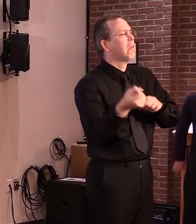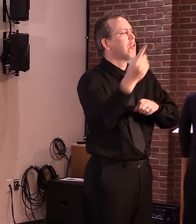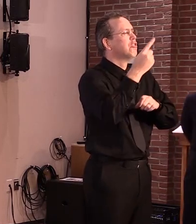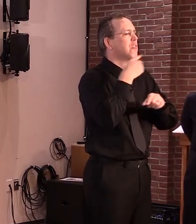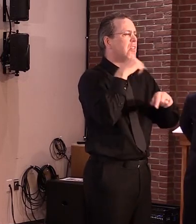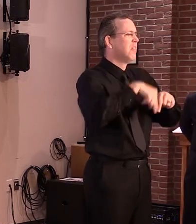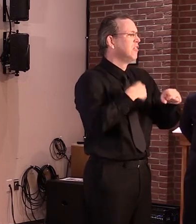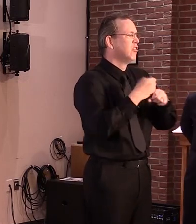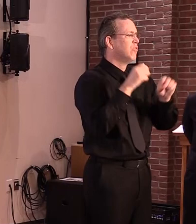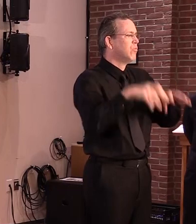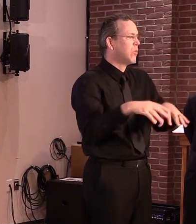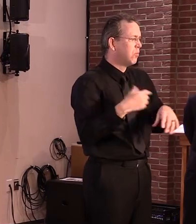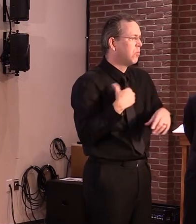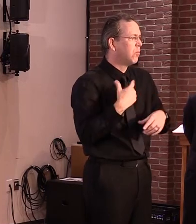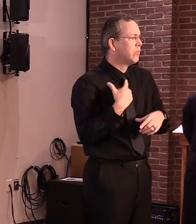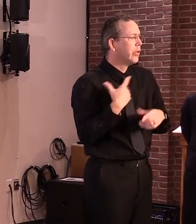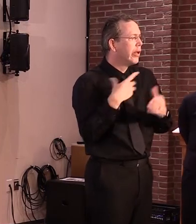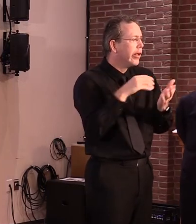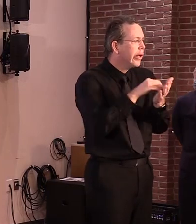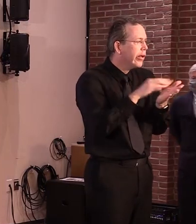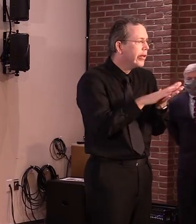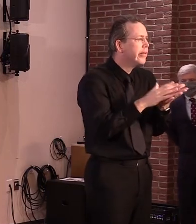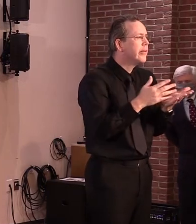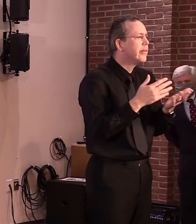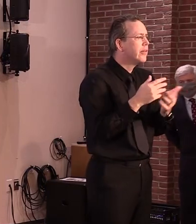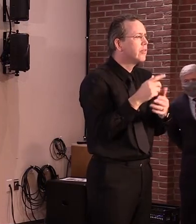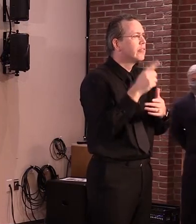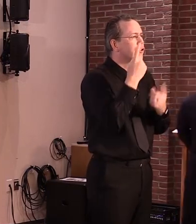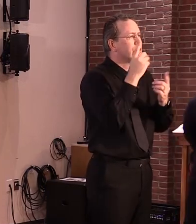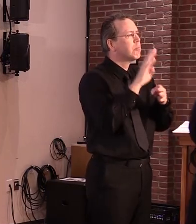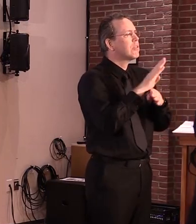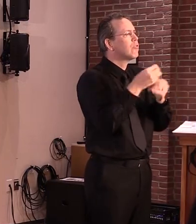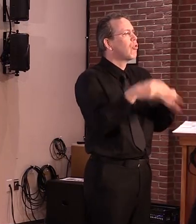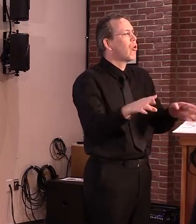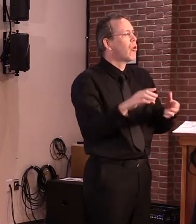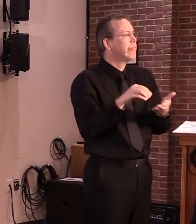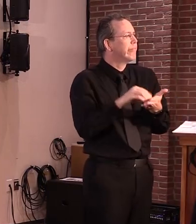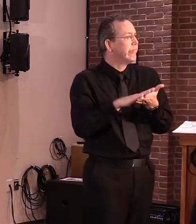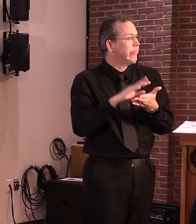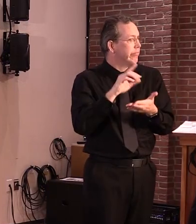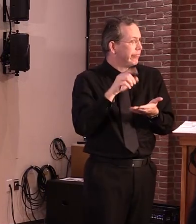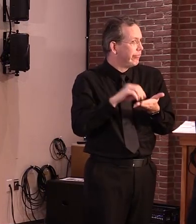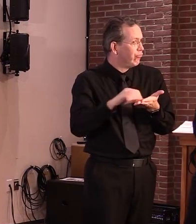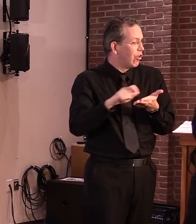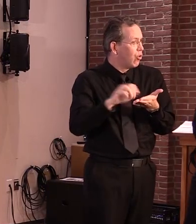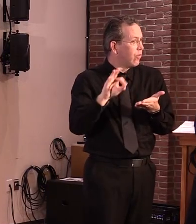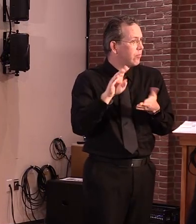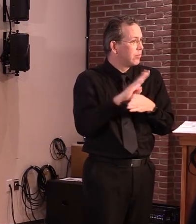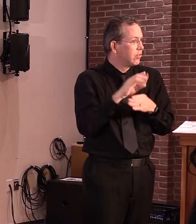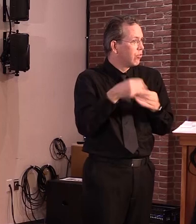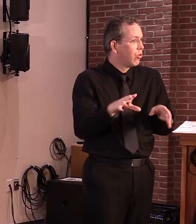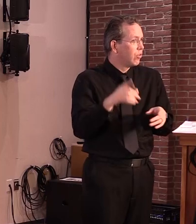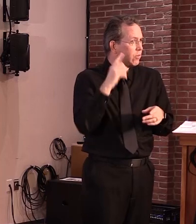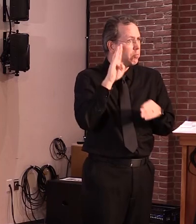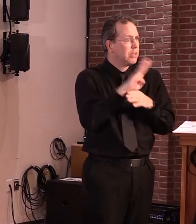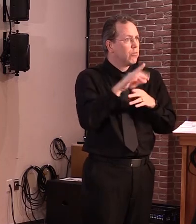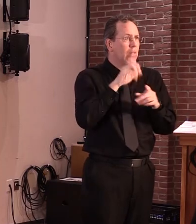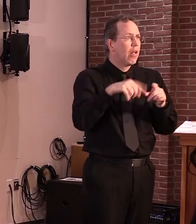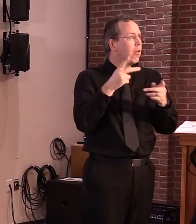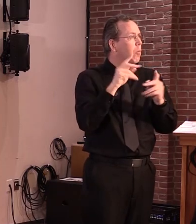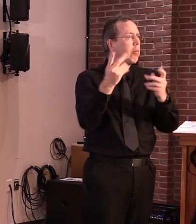somewhat normal as soon as possible. But again, that's why we're opening up in this methodical way, so